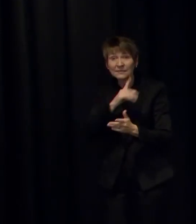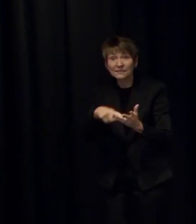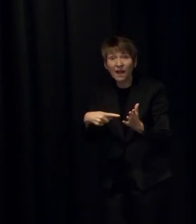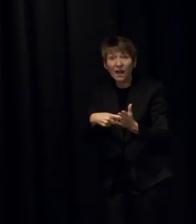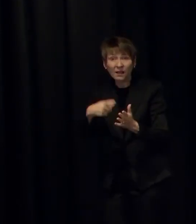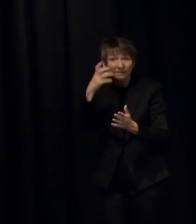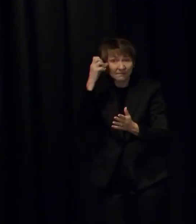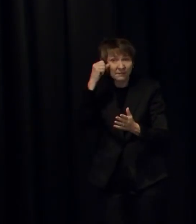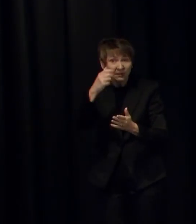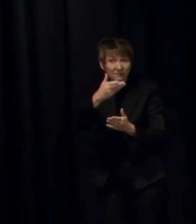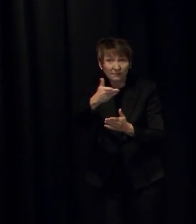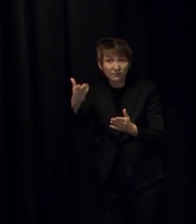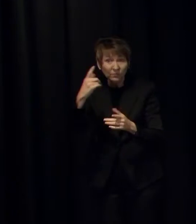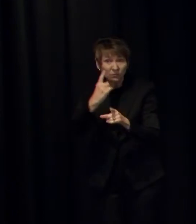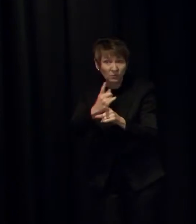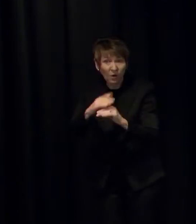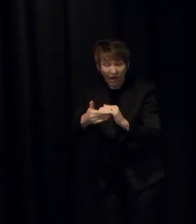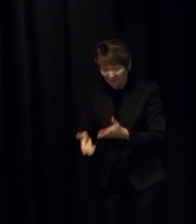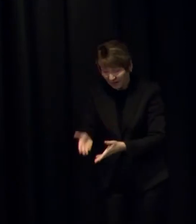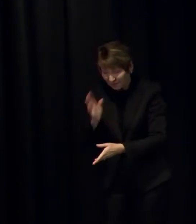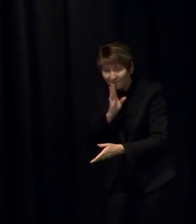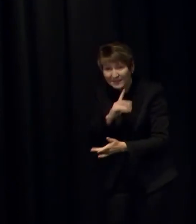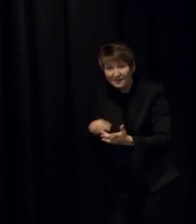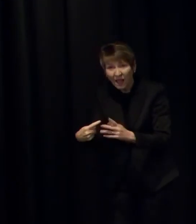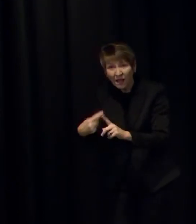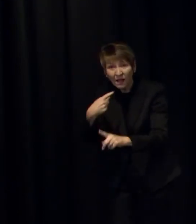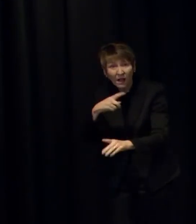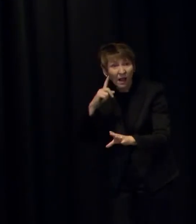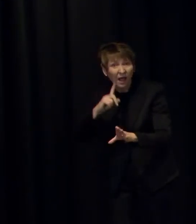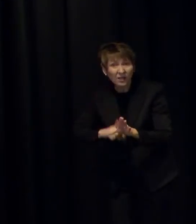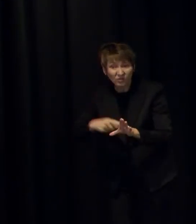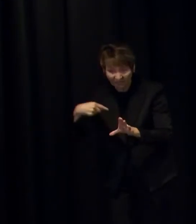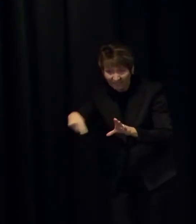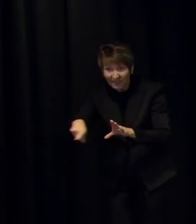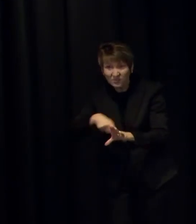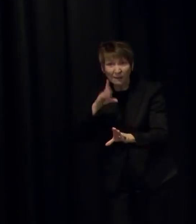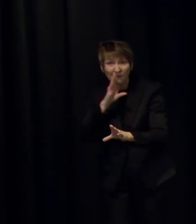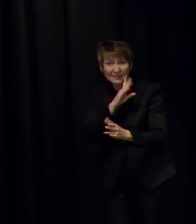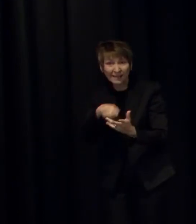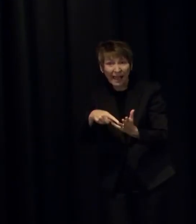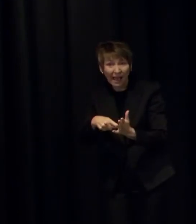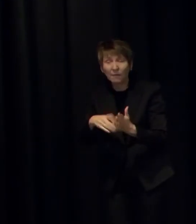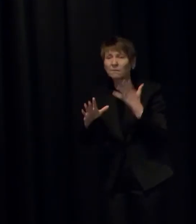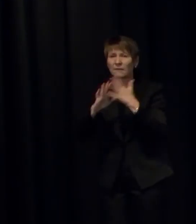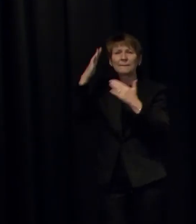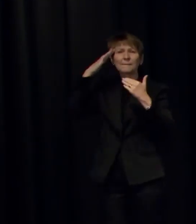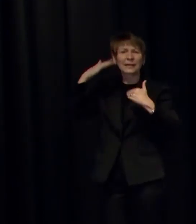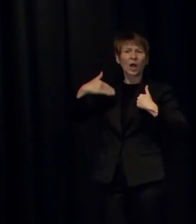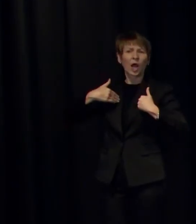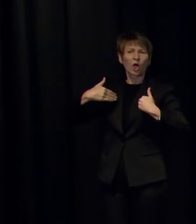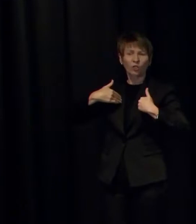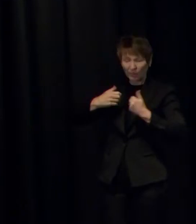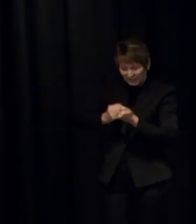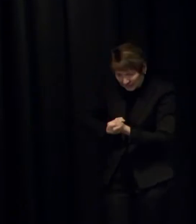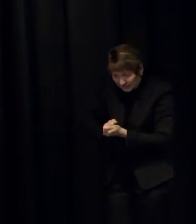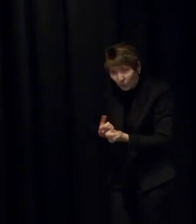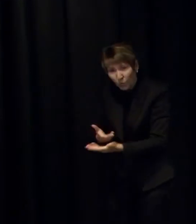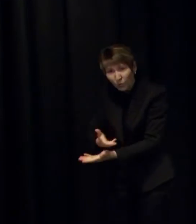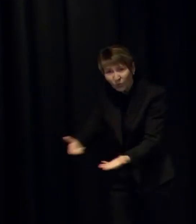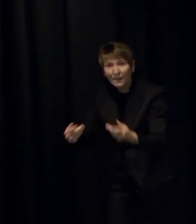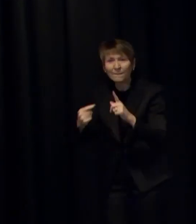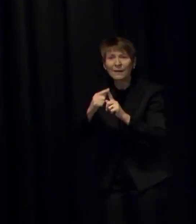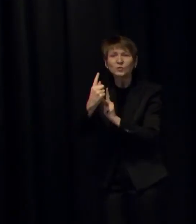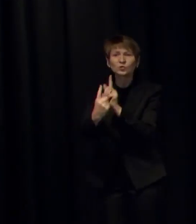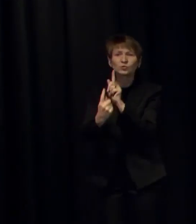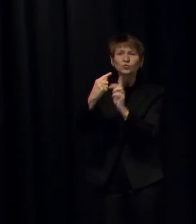been outstanding, thousands of them supporting kids, and we'll have more to say about how we support our kids too, in the classroom and outside the classroom, things